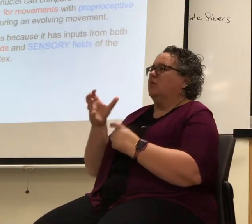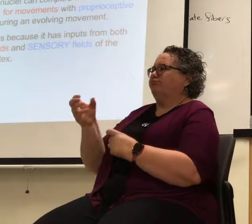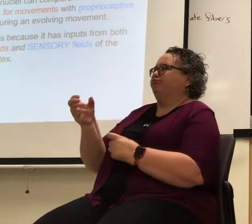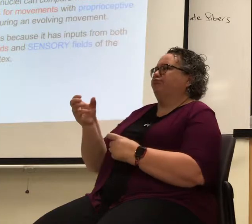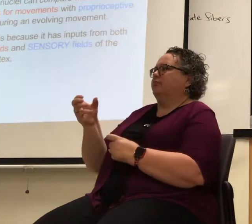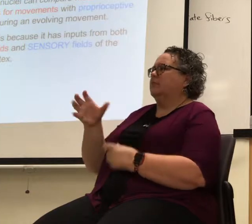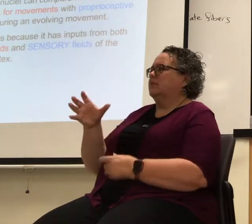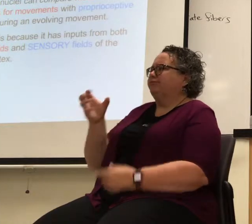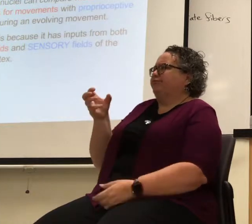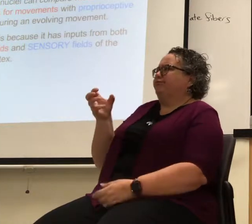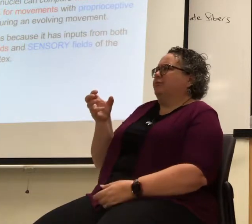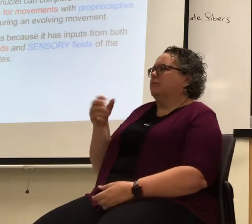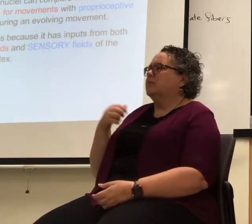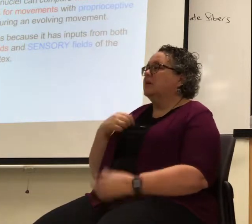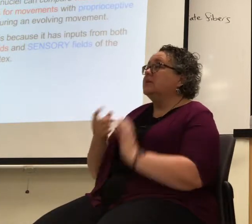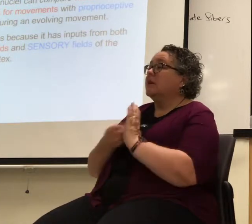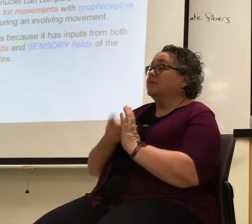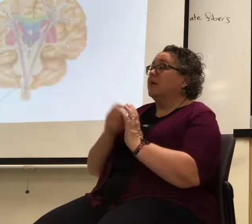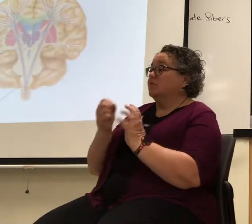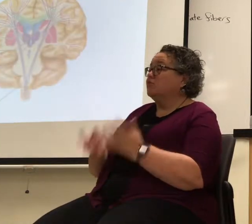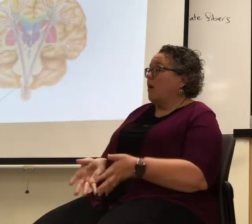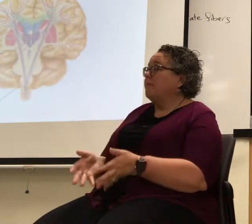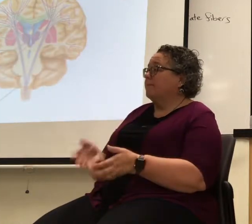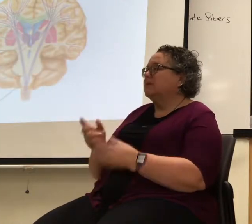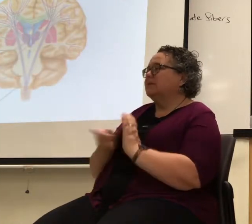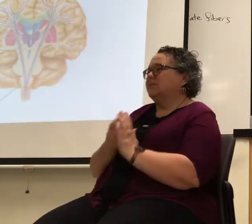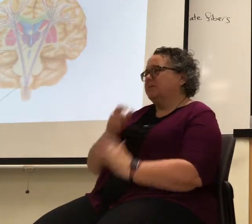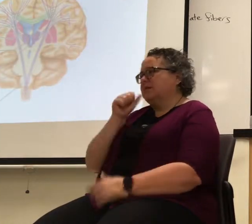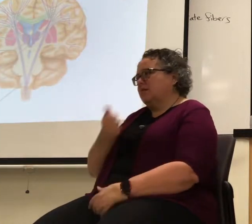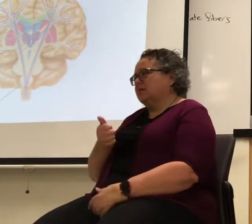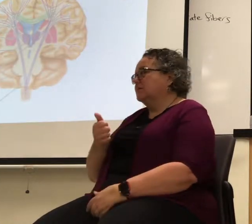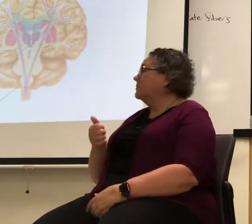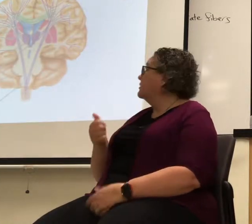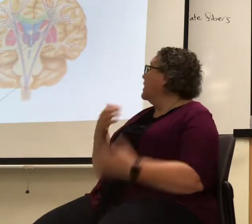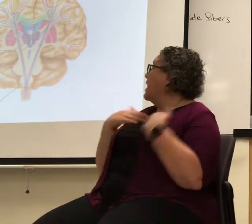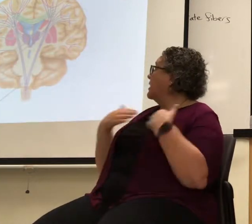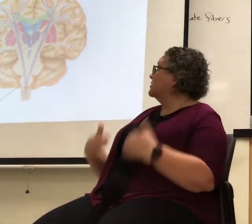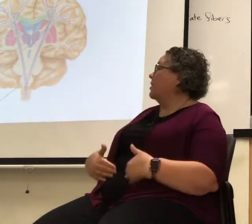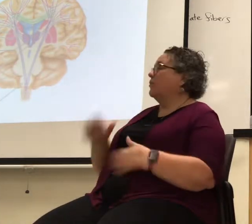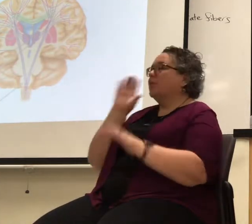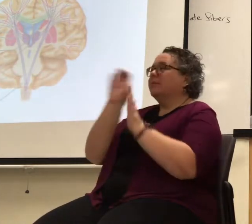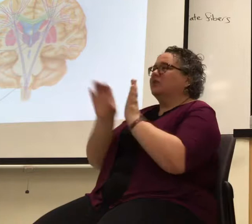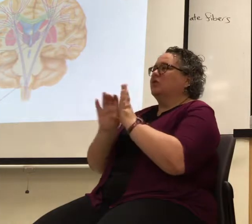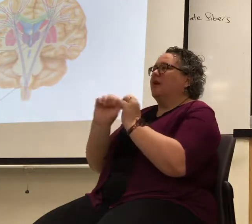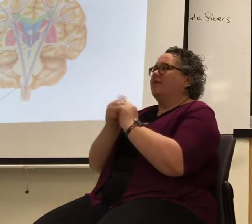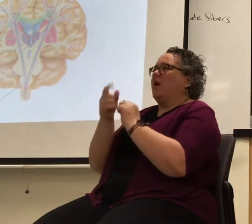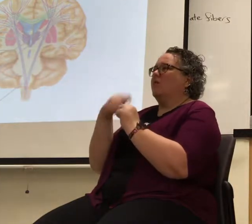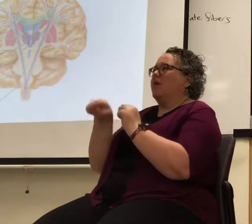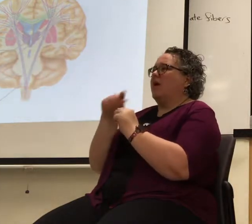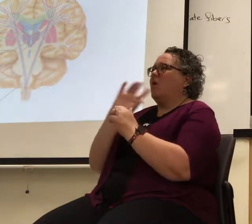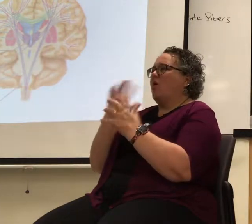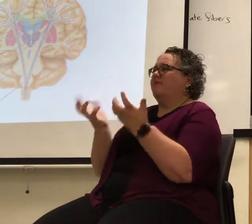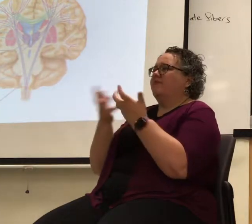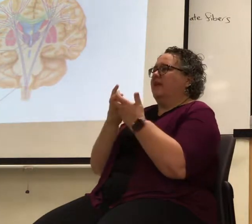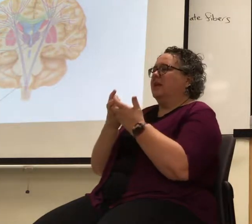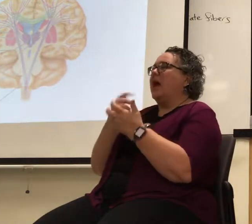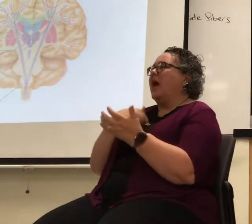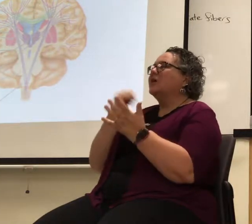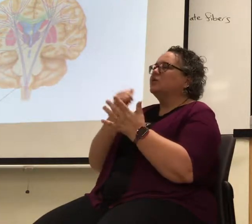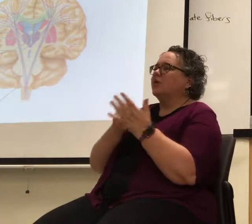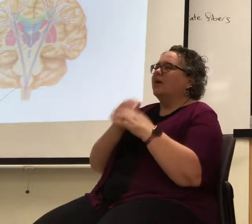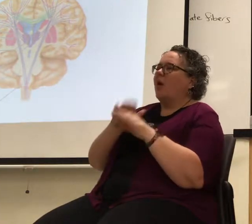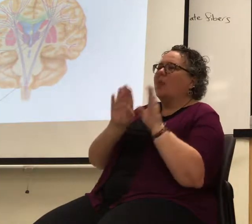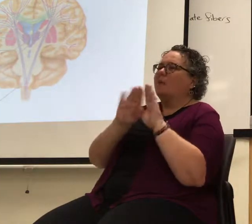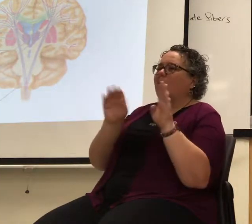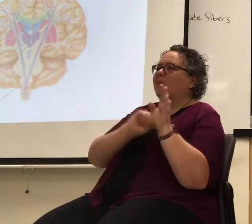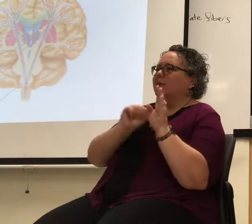Sometimes you drop the glass, sometimes you don't. Here's an anatomical picture of how they fit in the brain, because I kind of drew it all over the place just on the